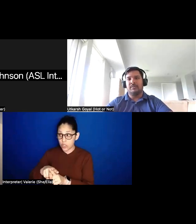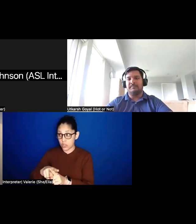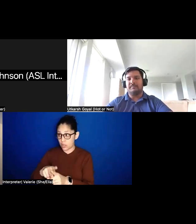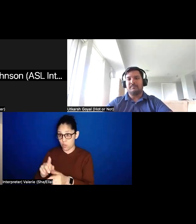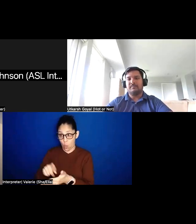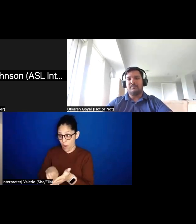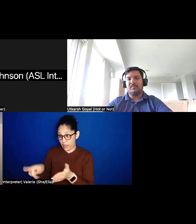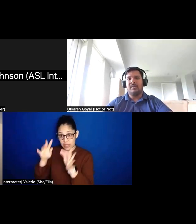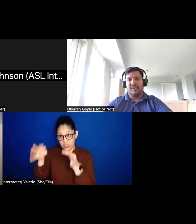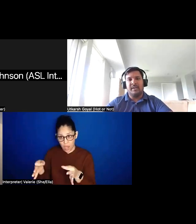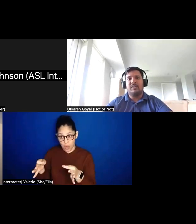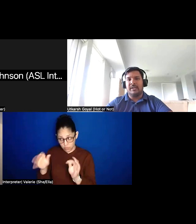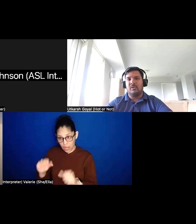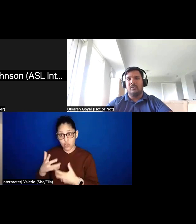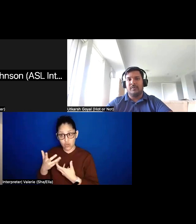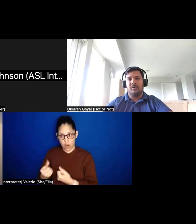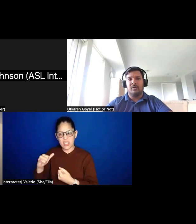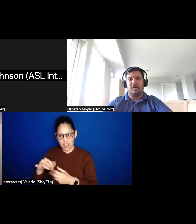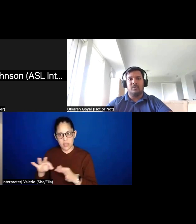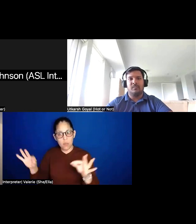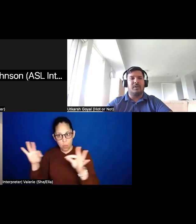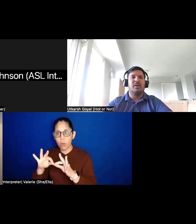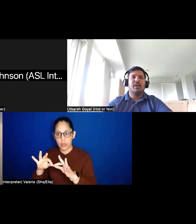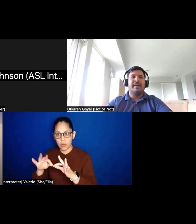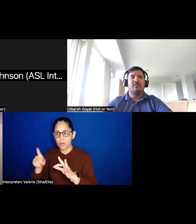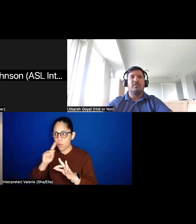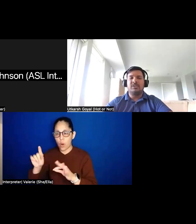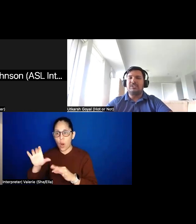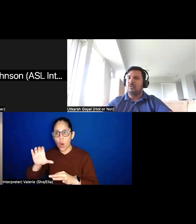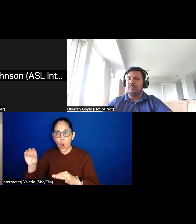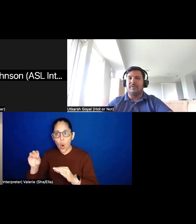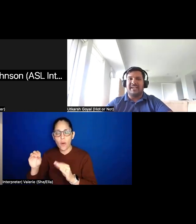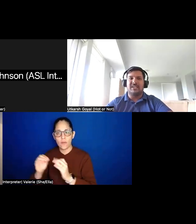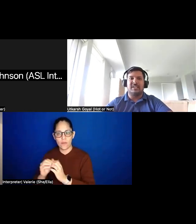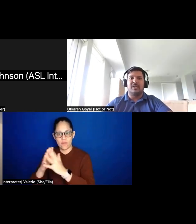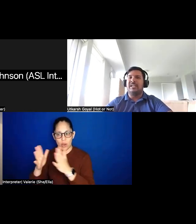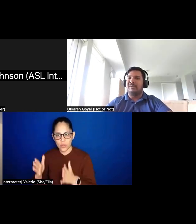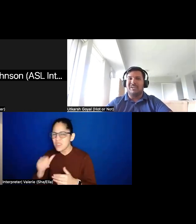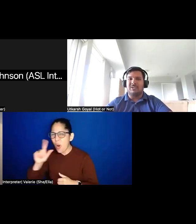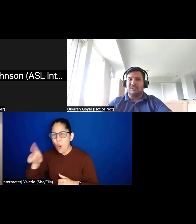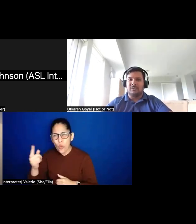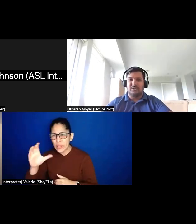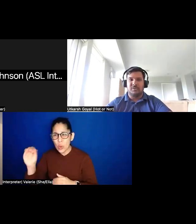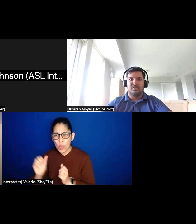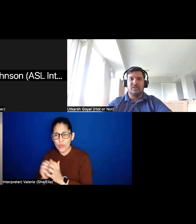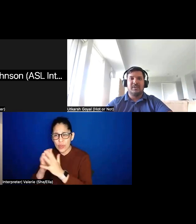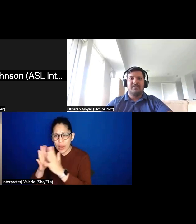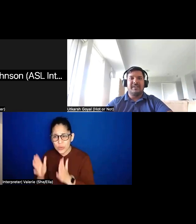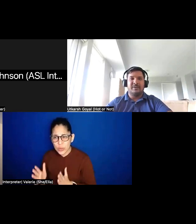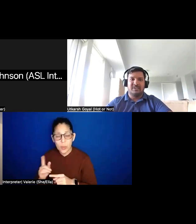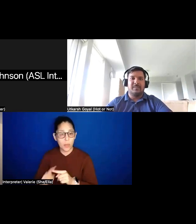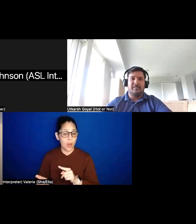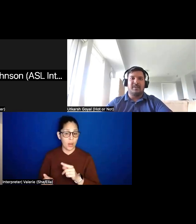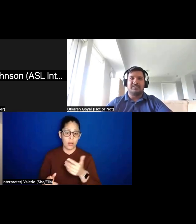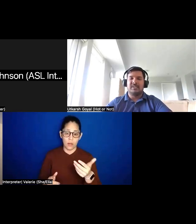important trait that you look for in a co-founder. And not just a co-founder, actually. The early employees also,